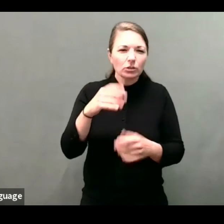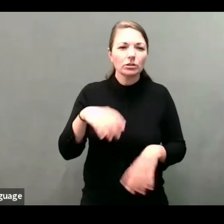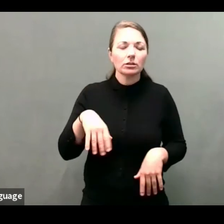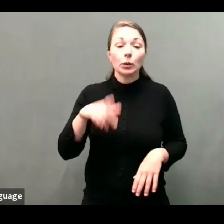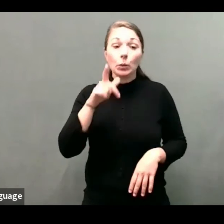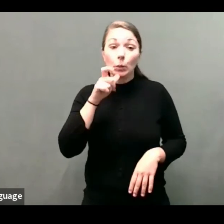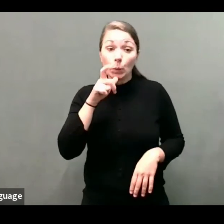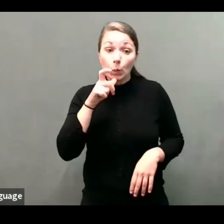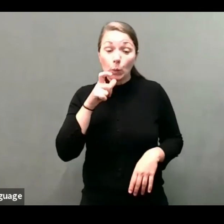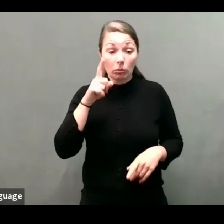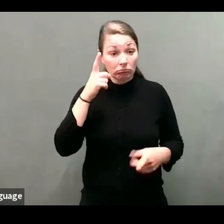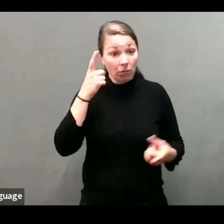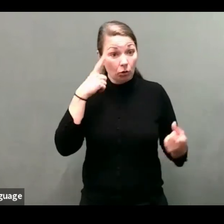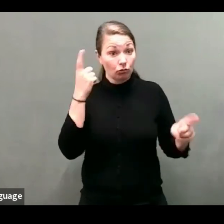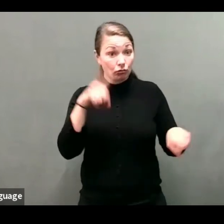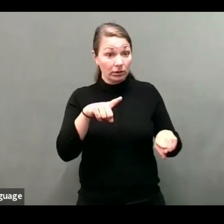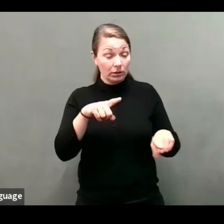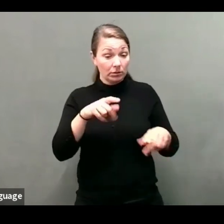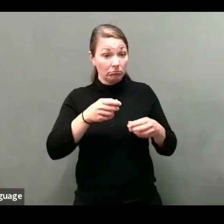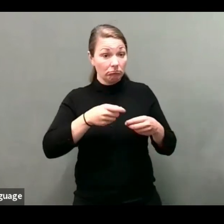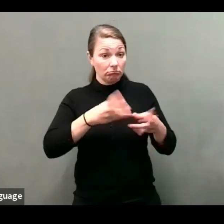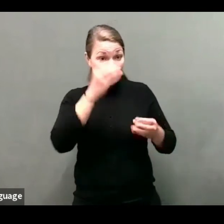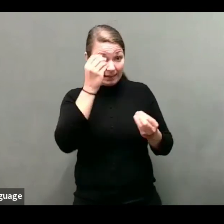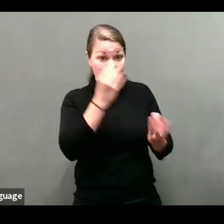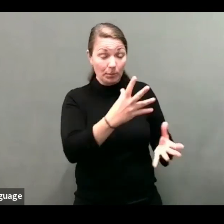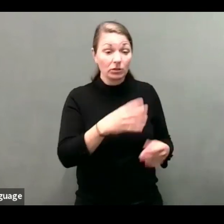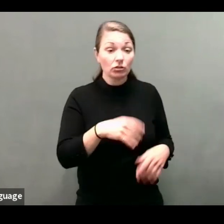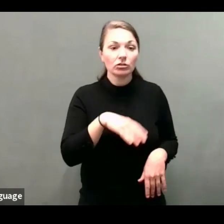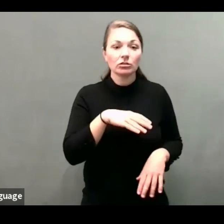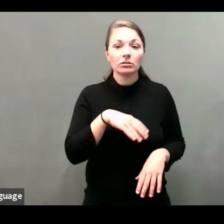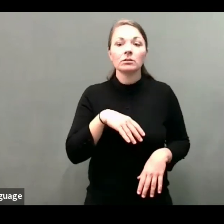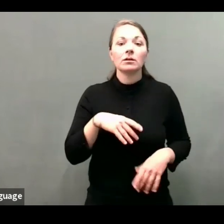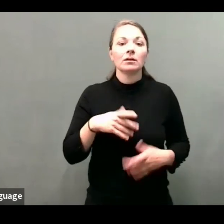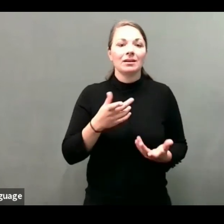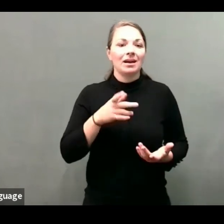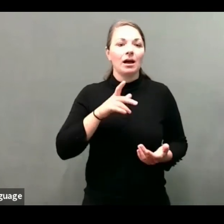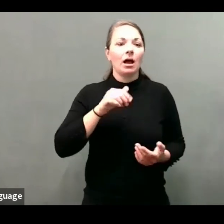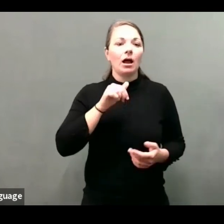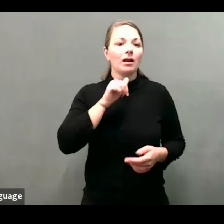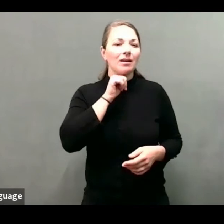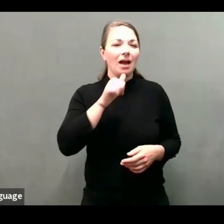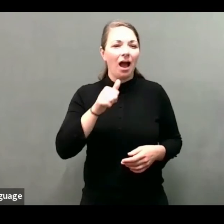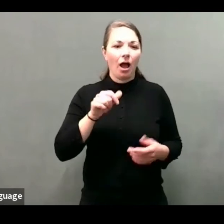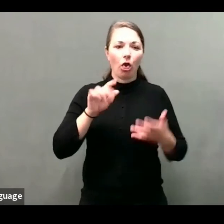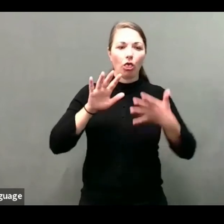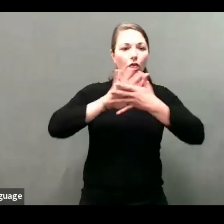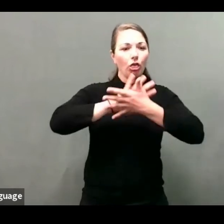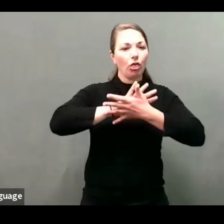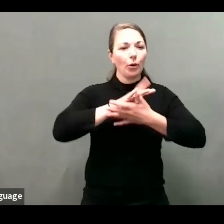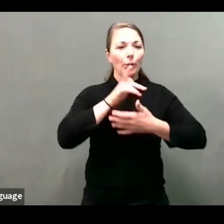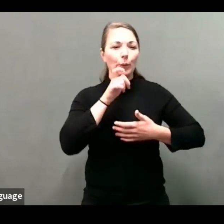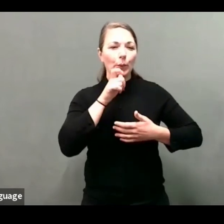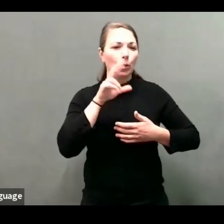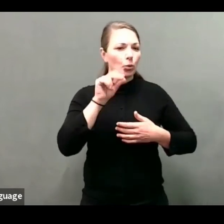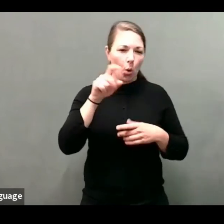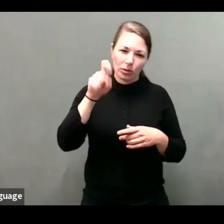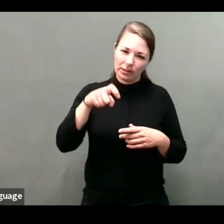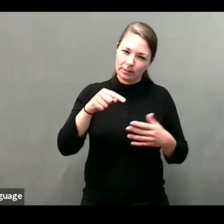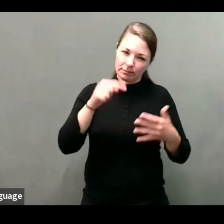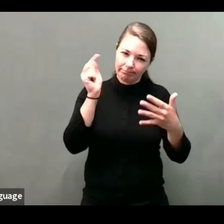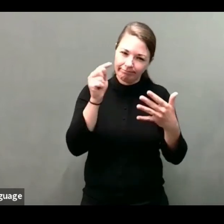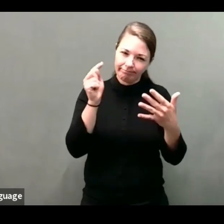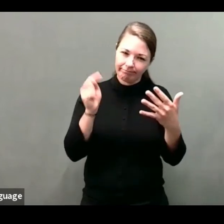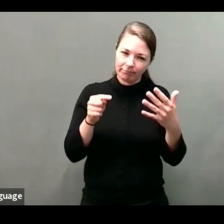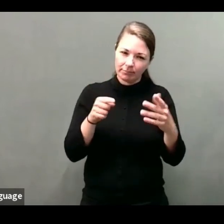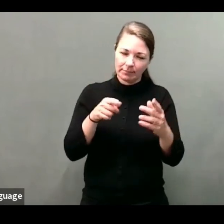released. Release of information should not be so vague that hospitals can give out this to anyone. It needs to really specify. And